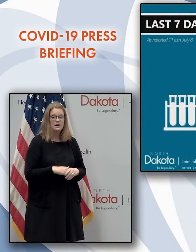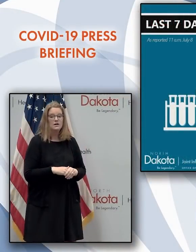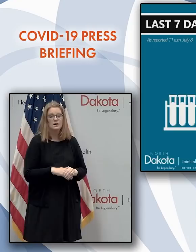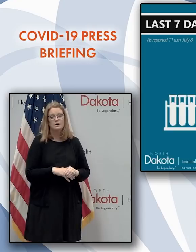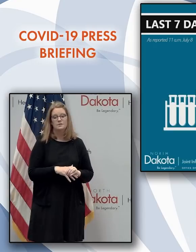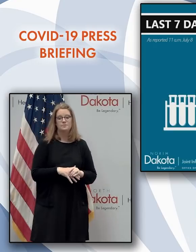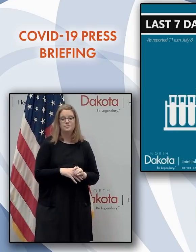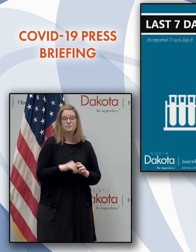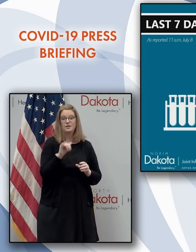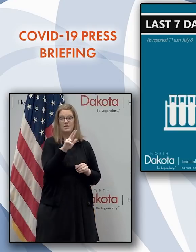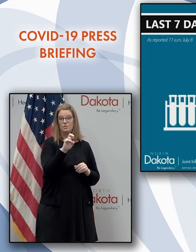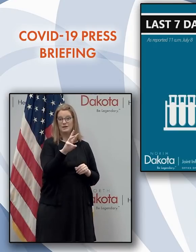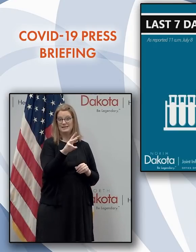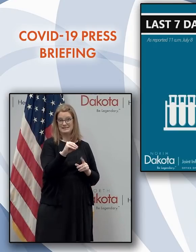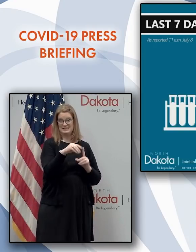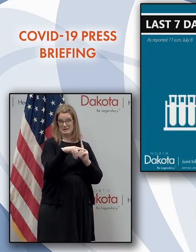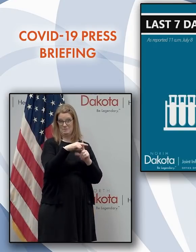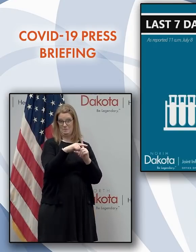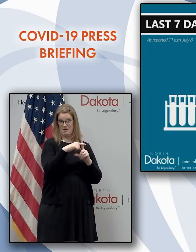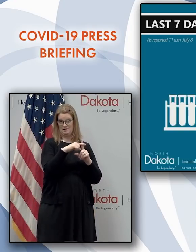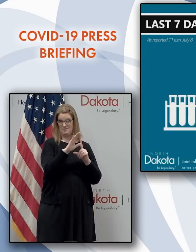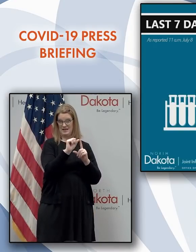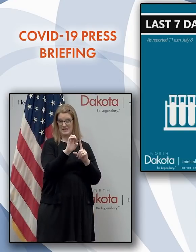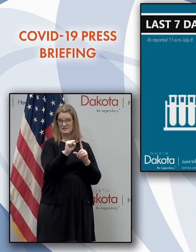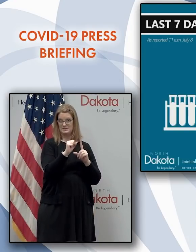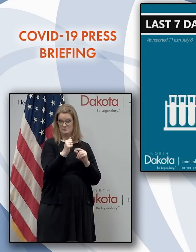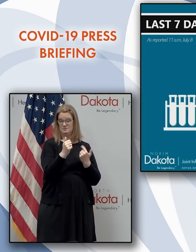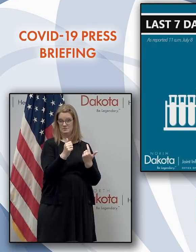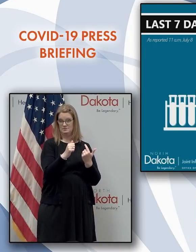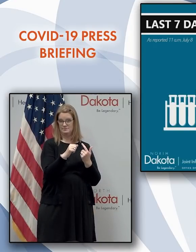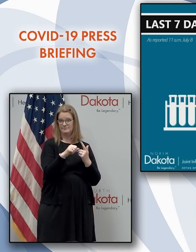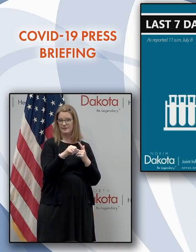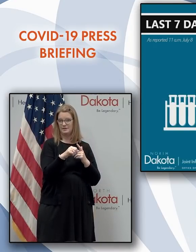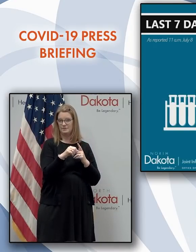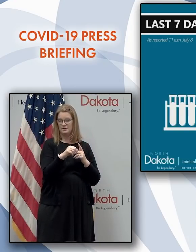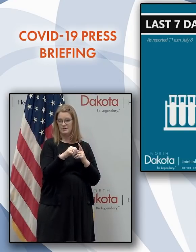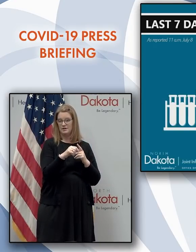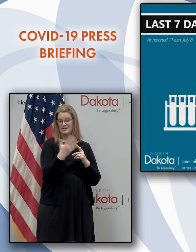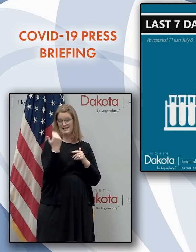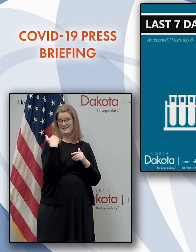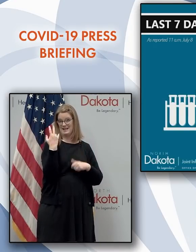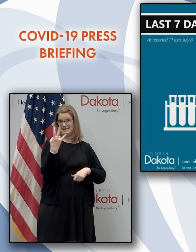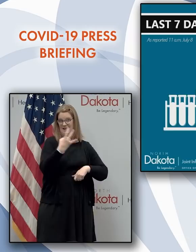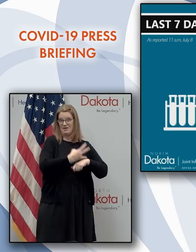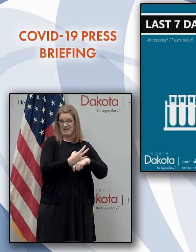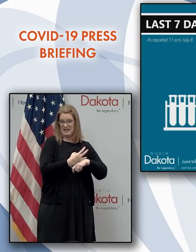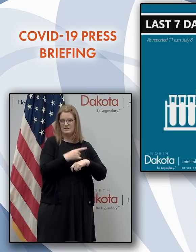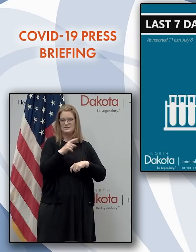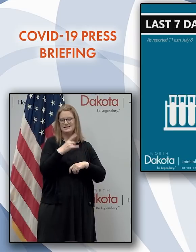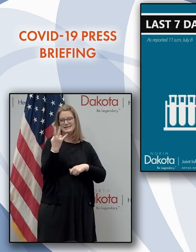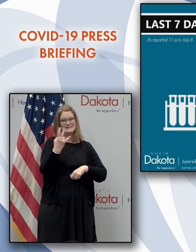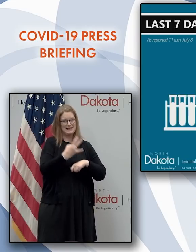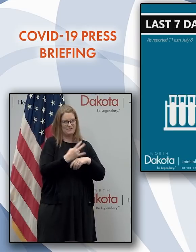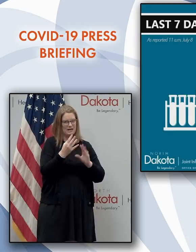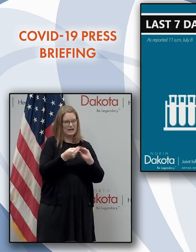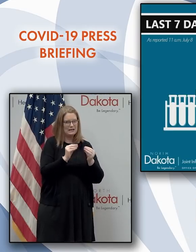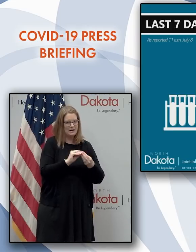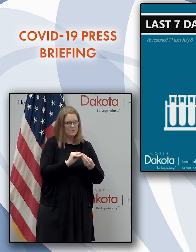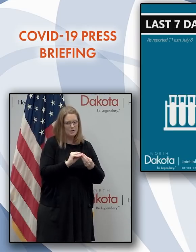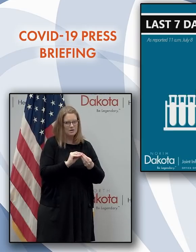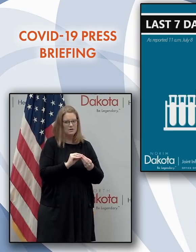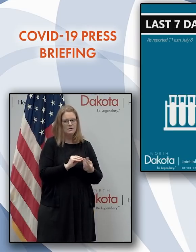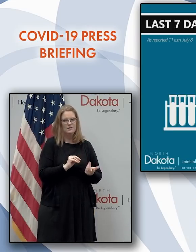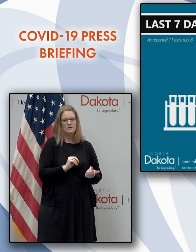had 360 positive cases in the last 7 days. Again, this is a 7-day number, but it's